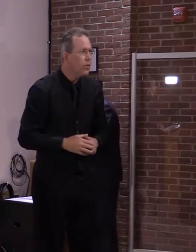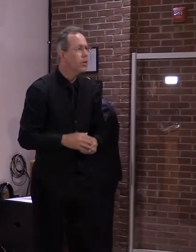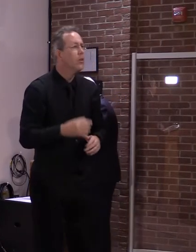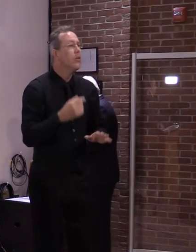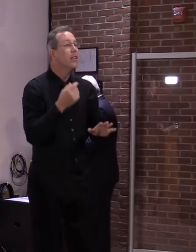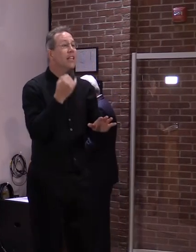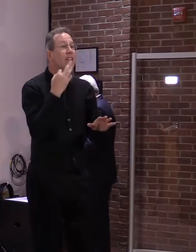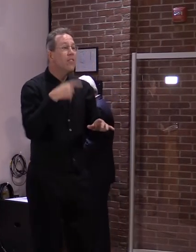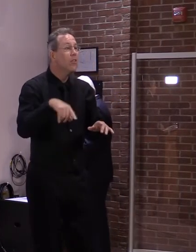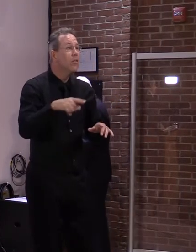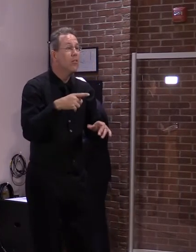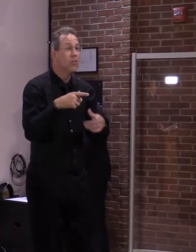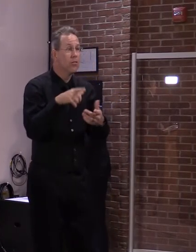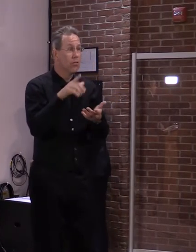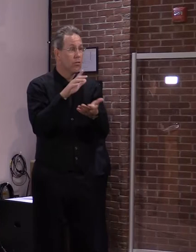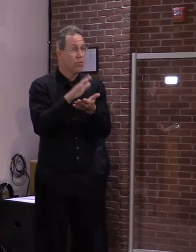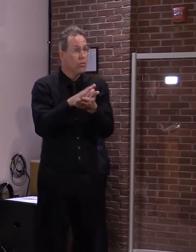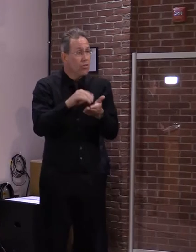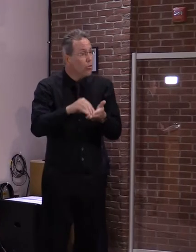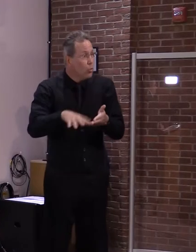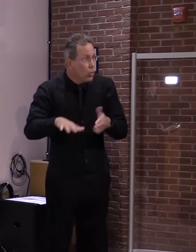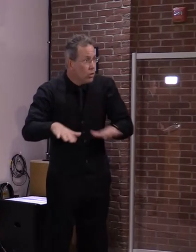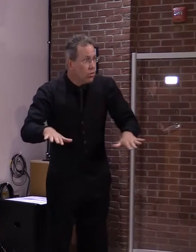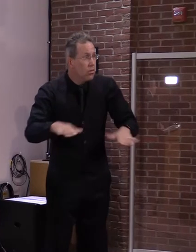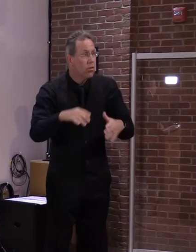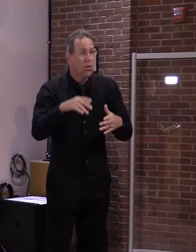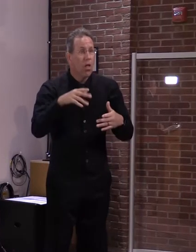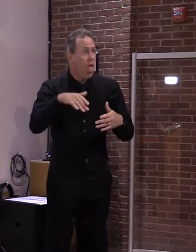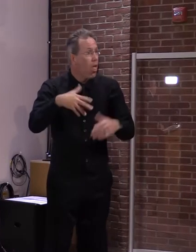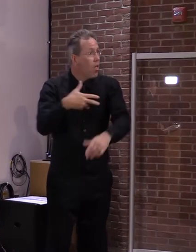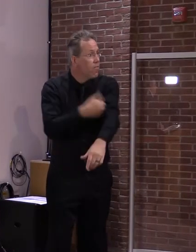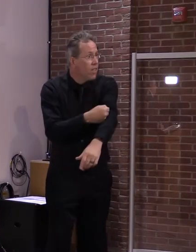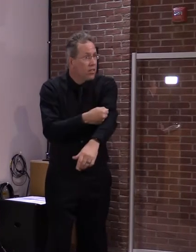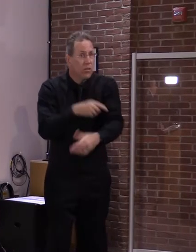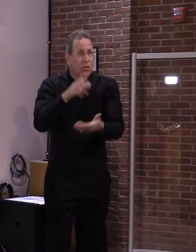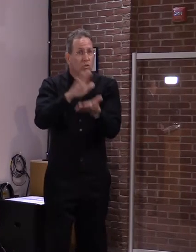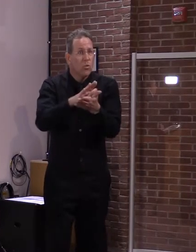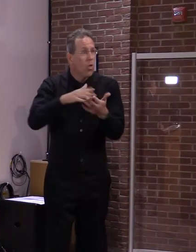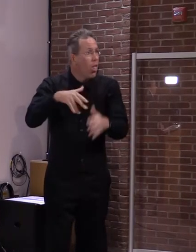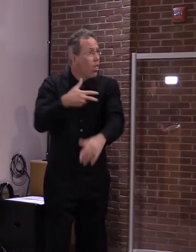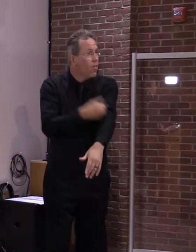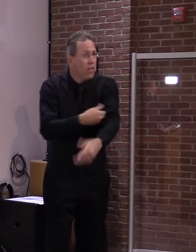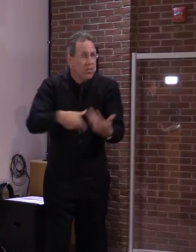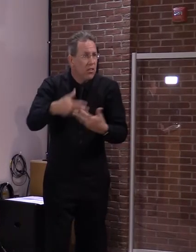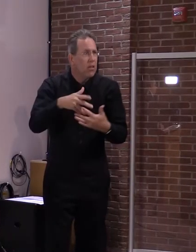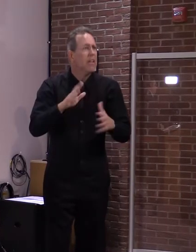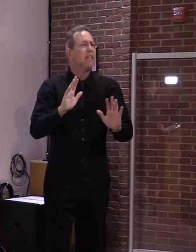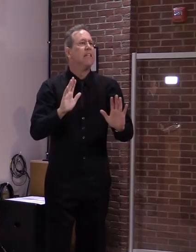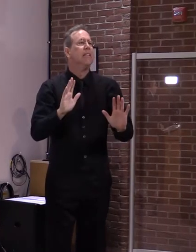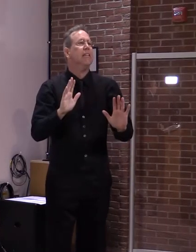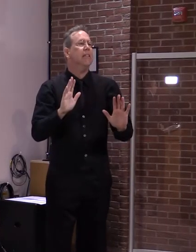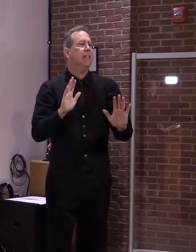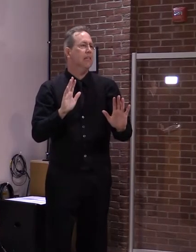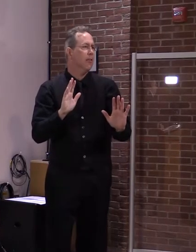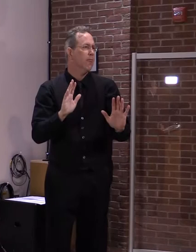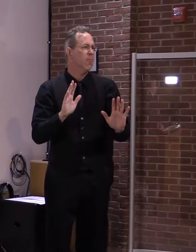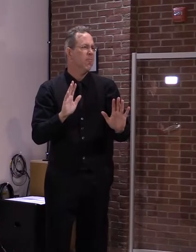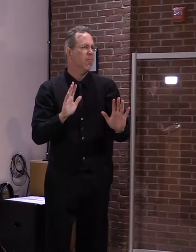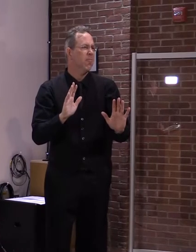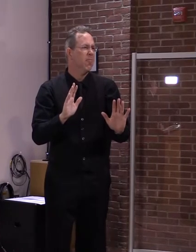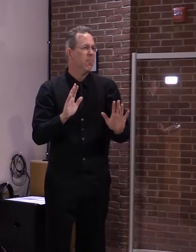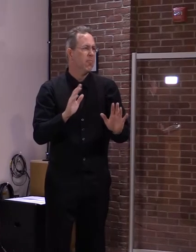eligible for vaccination yet or have not been vaccinated yet in the fall, it's unlikely we'll need significant mitigation